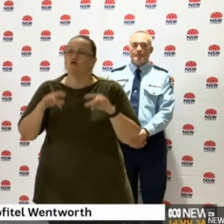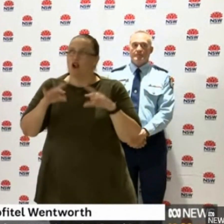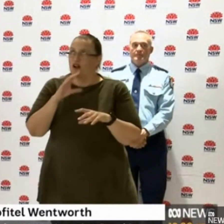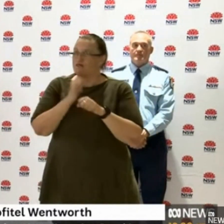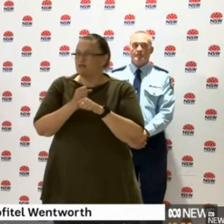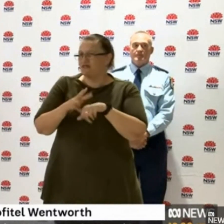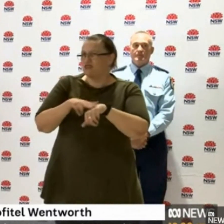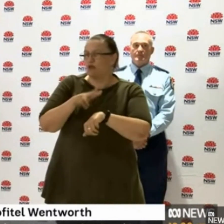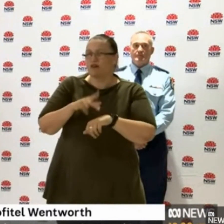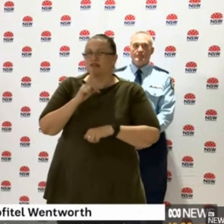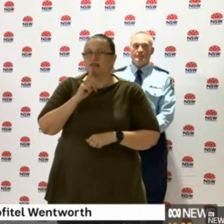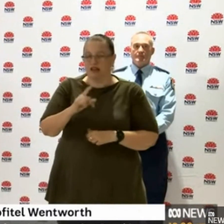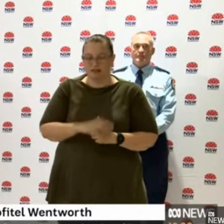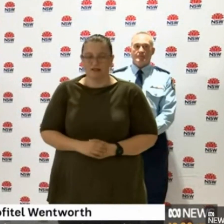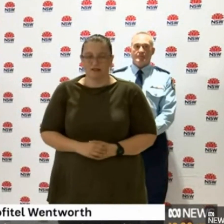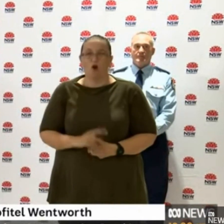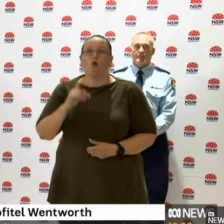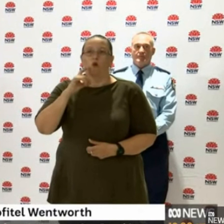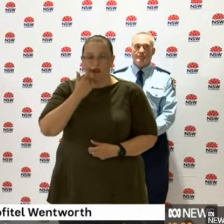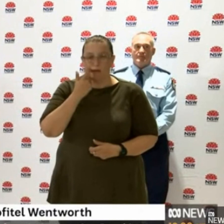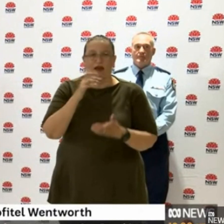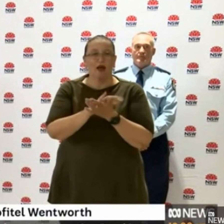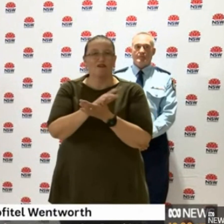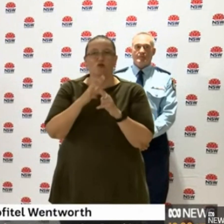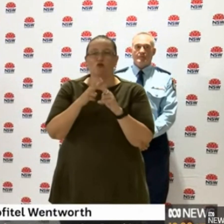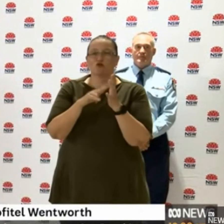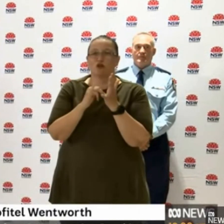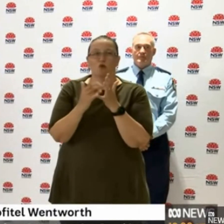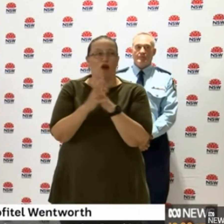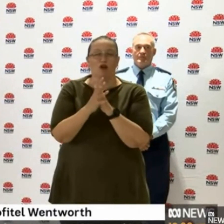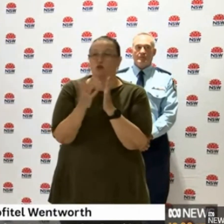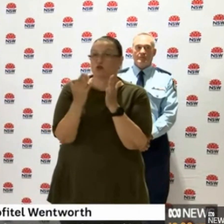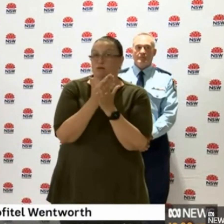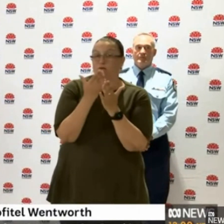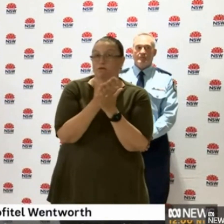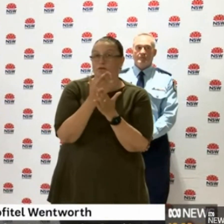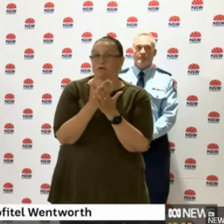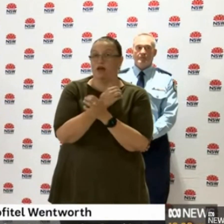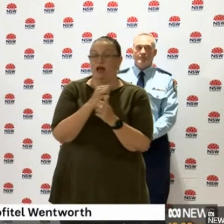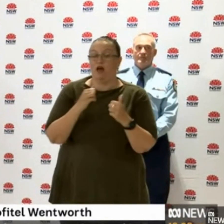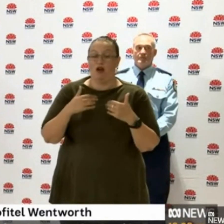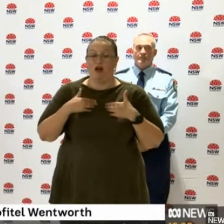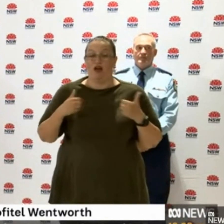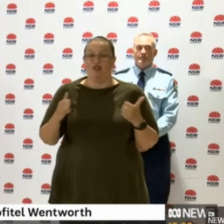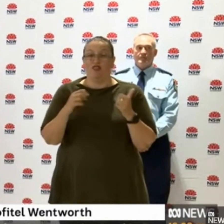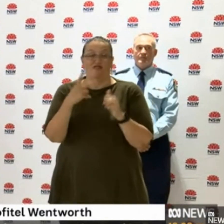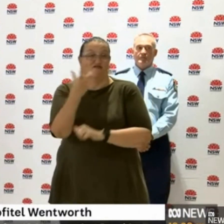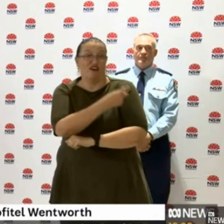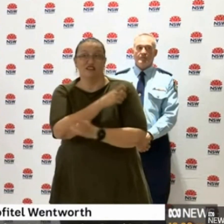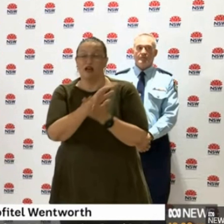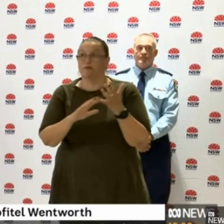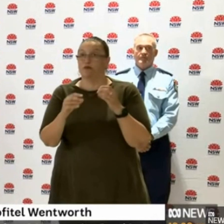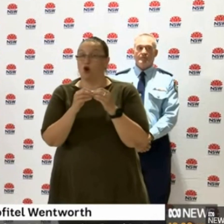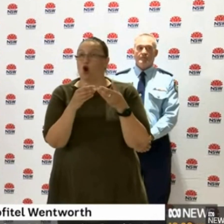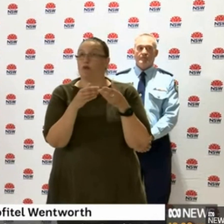their strongest indication yet that they'll be happy for New South Wales to keep the health vaccination hubs open and vaccinating